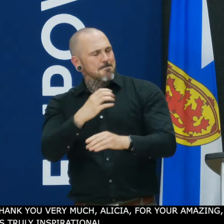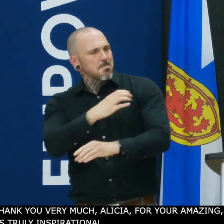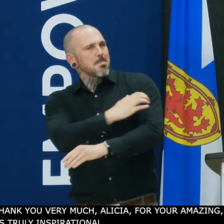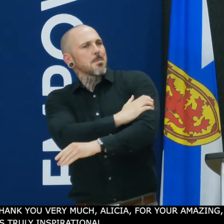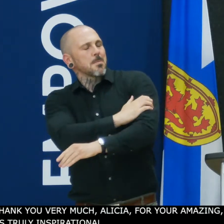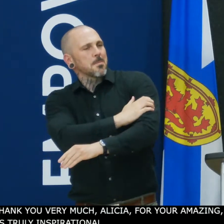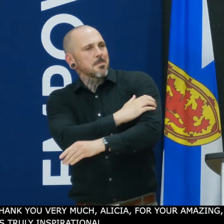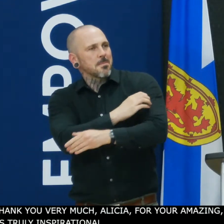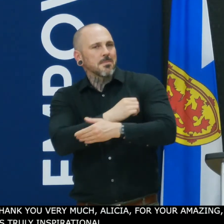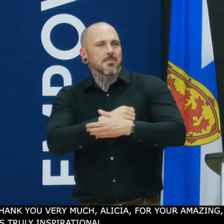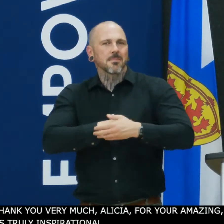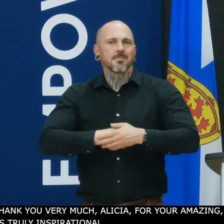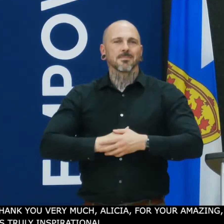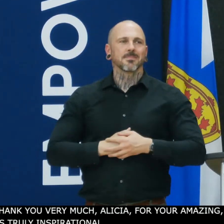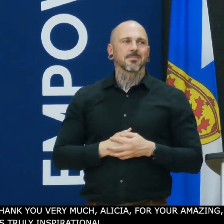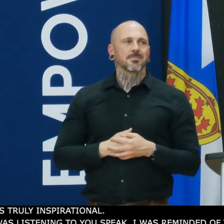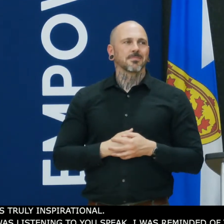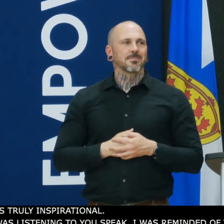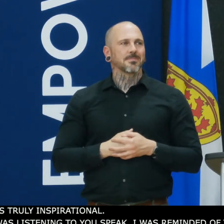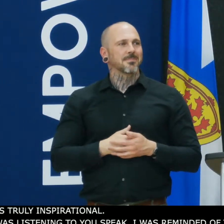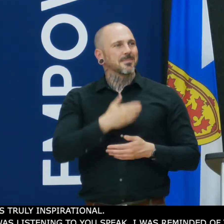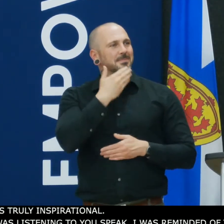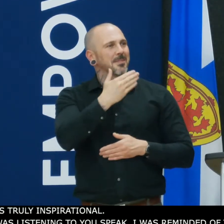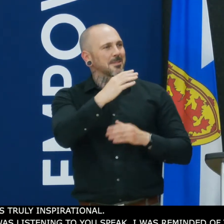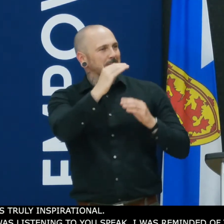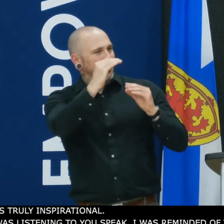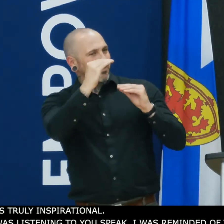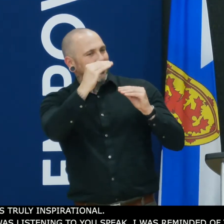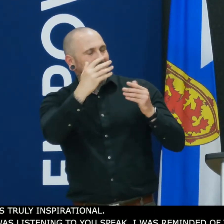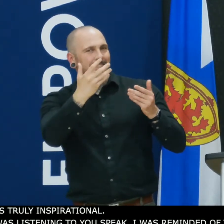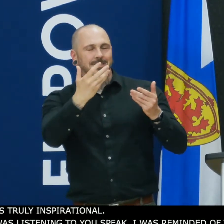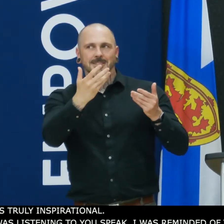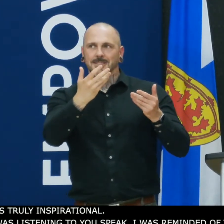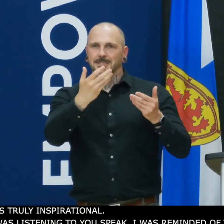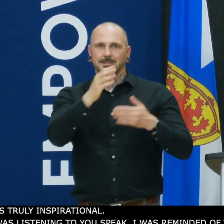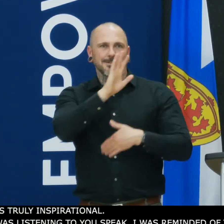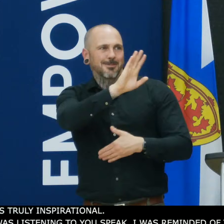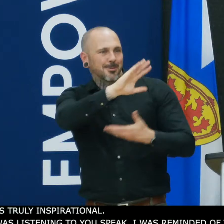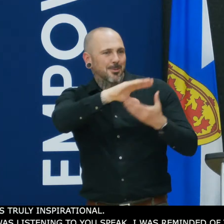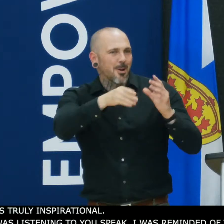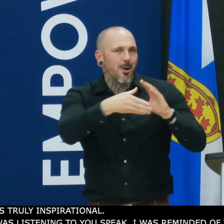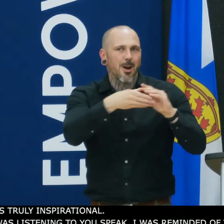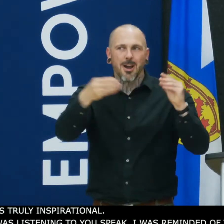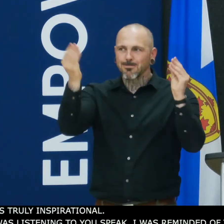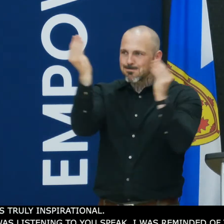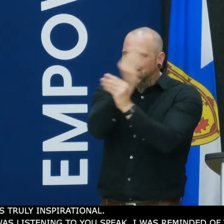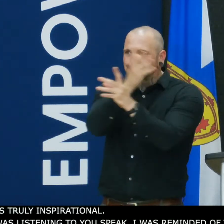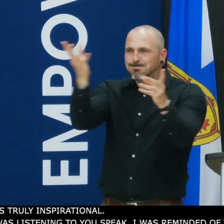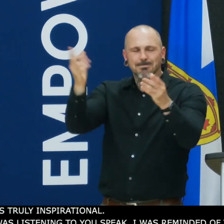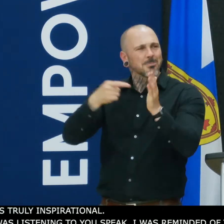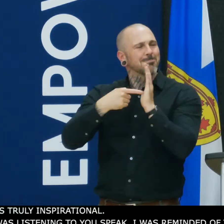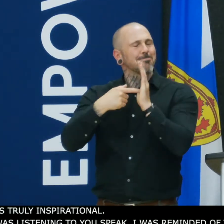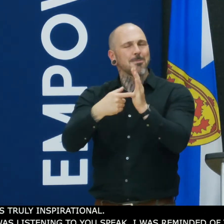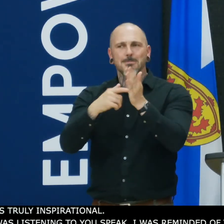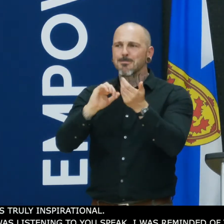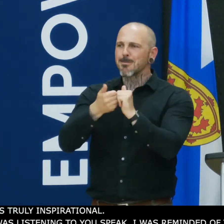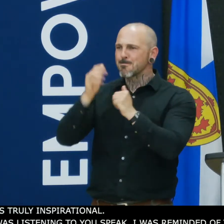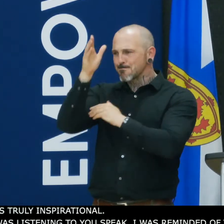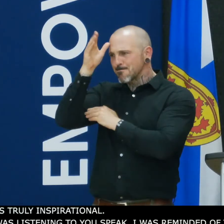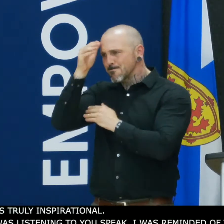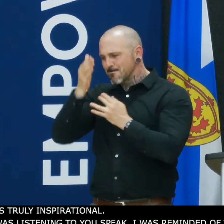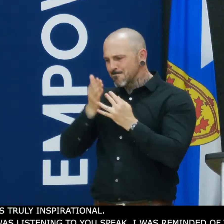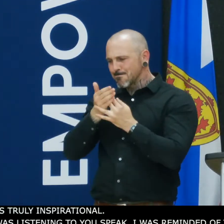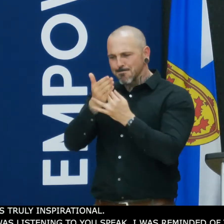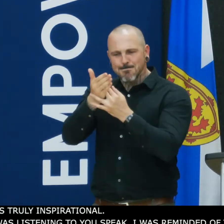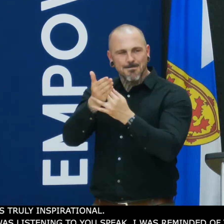thank you for teaching us and sharing your story of courage and resiliency, and something we can all take with us